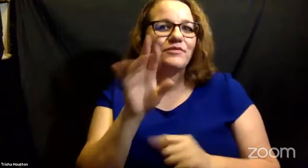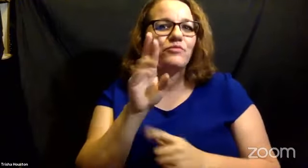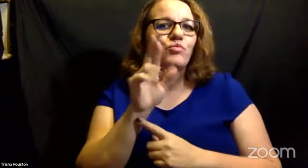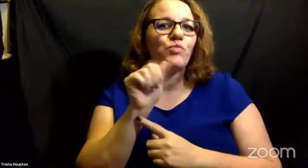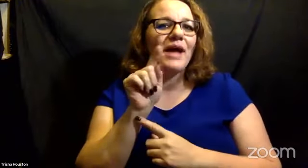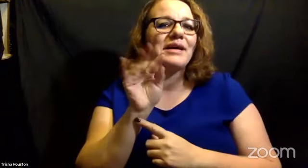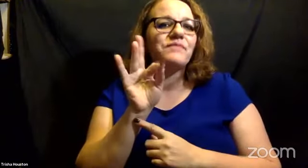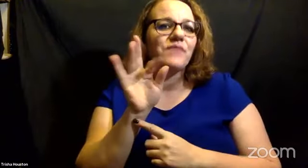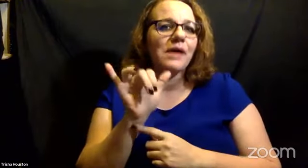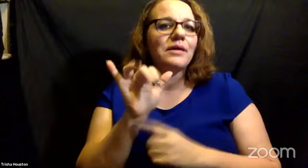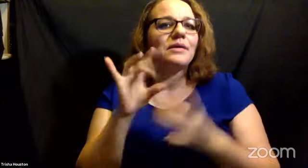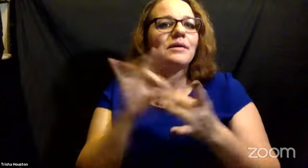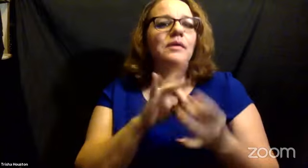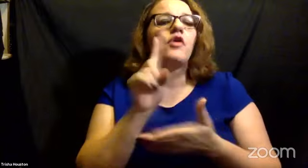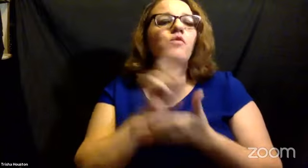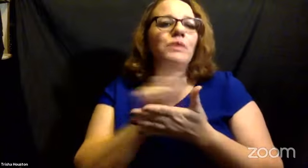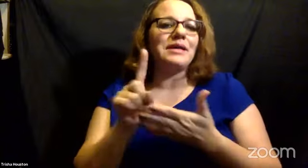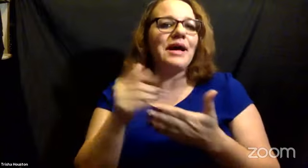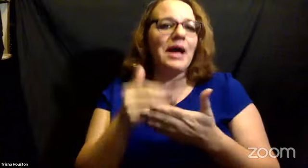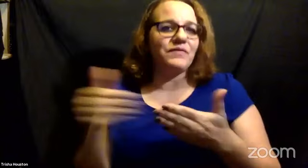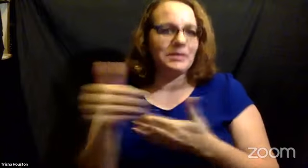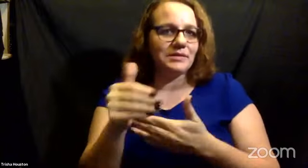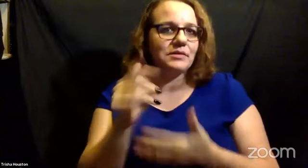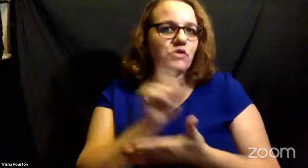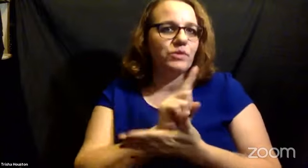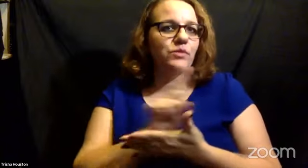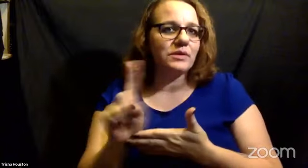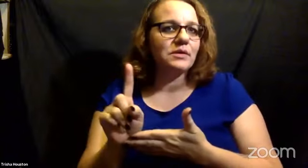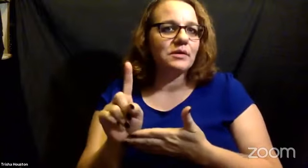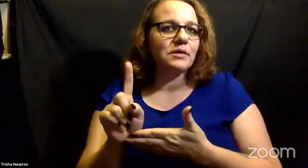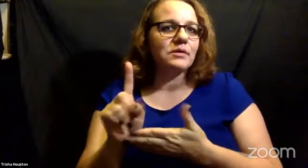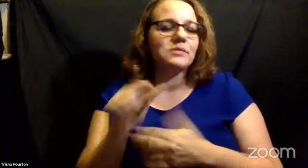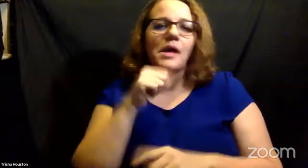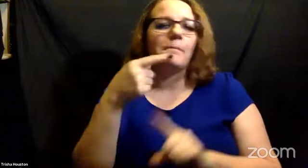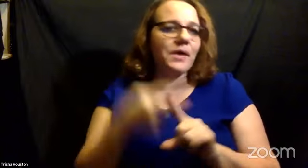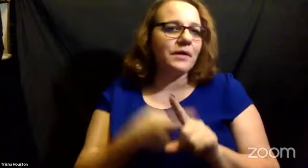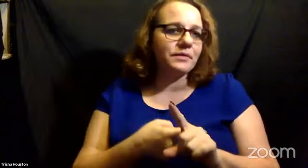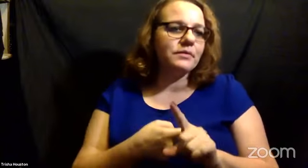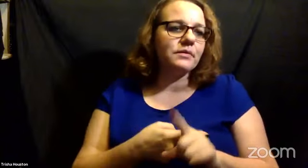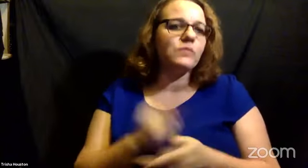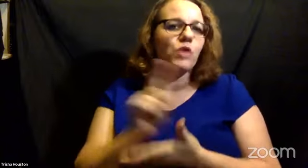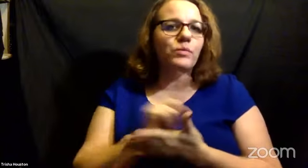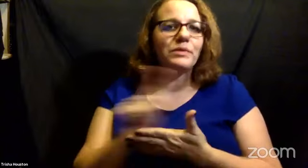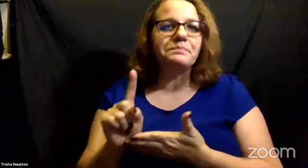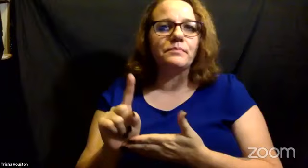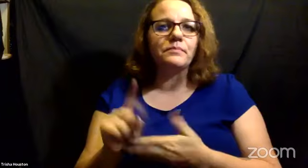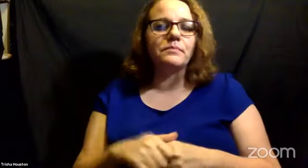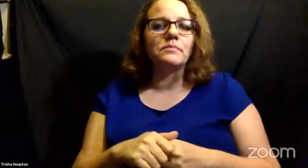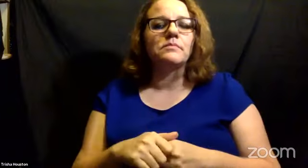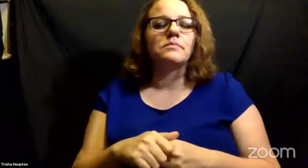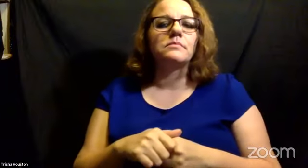And that's what we are just ratifying. It should be a week's notice, not a month's notice.